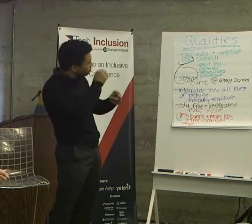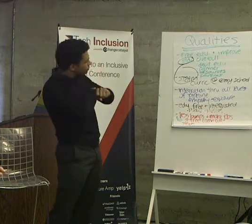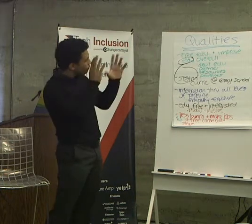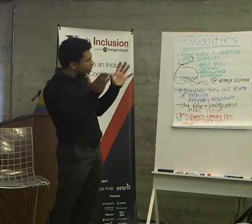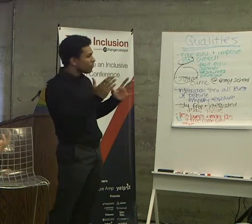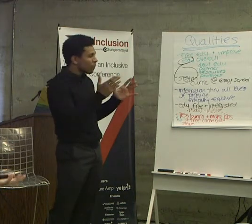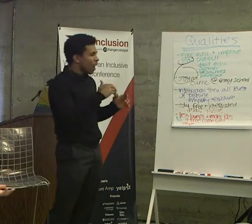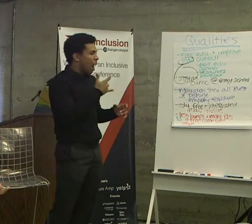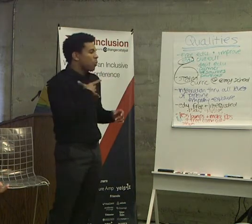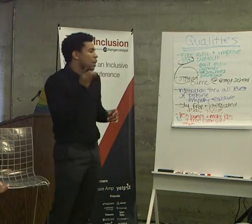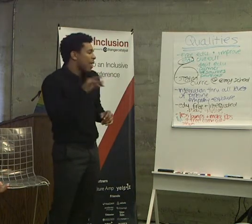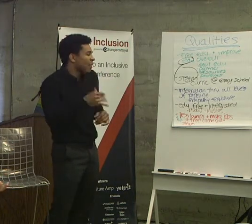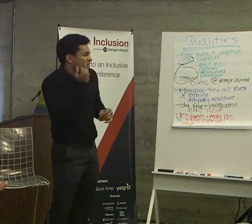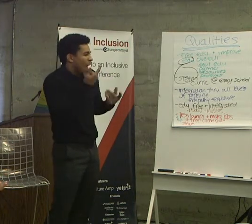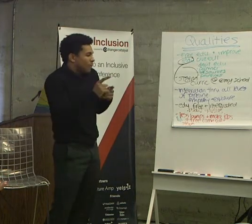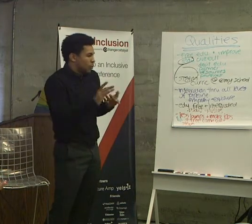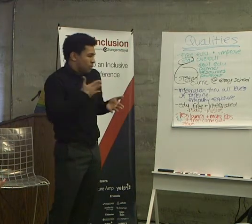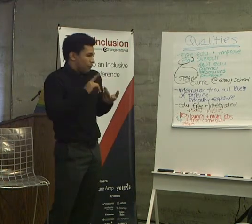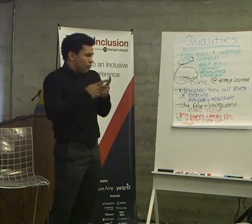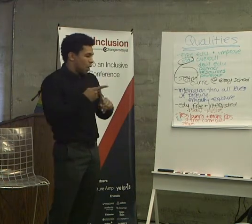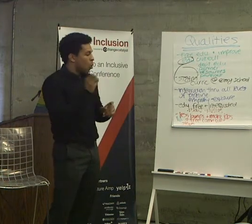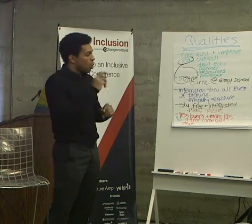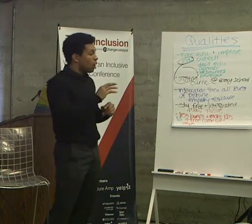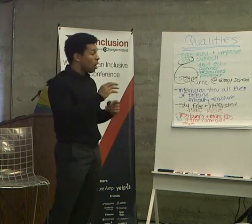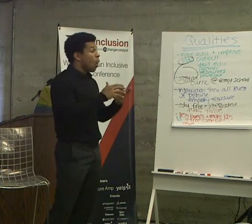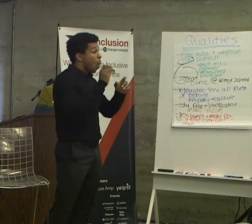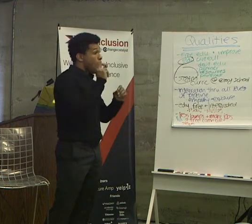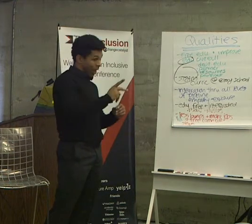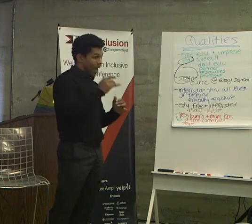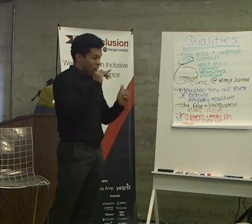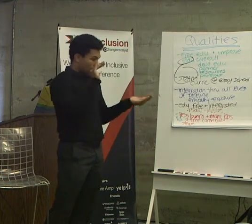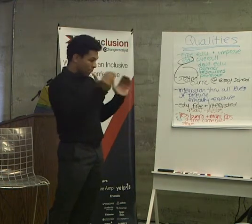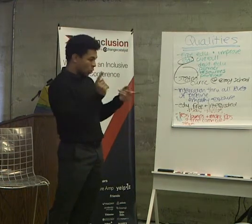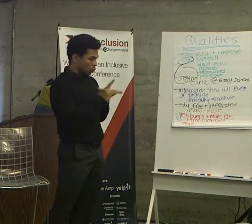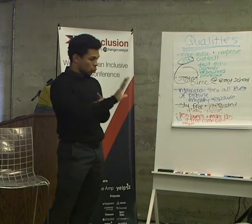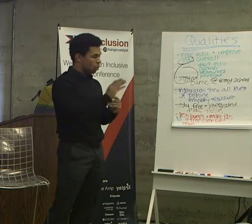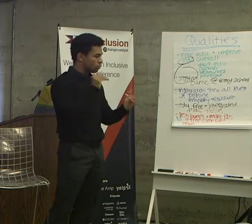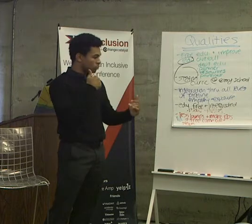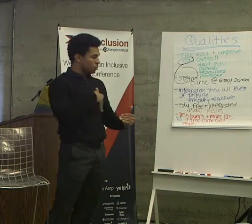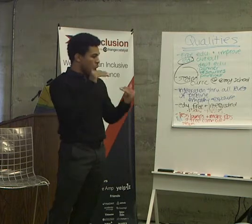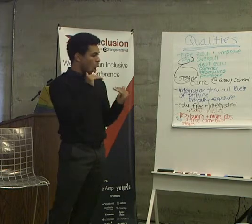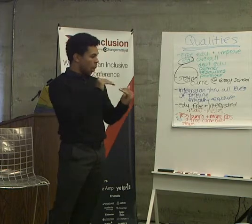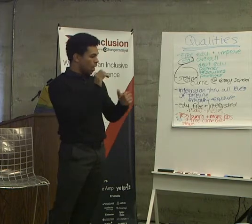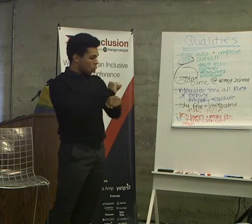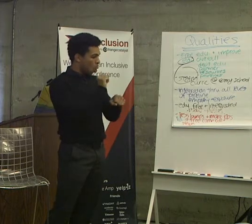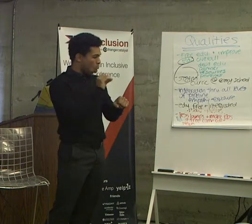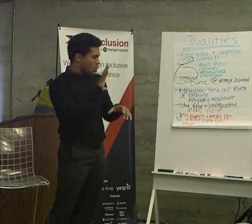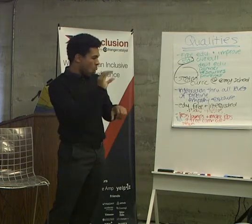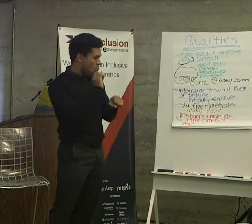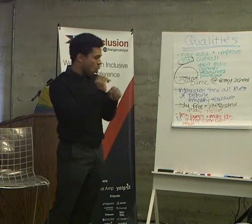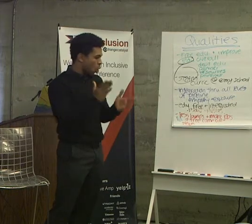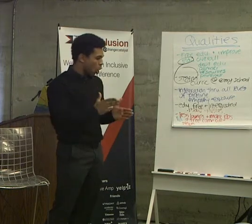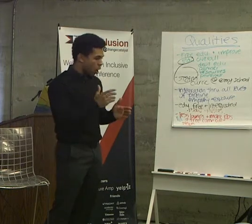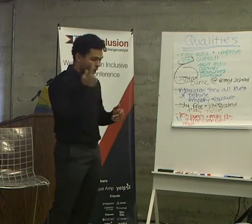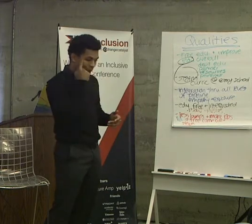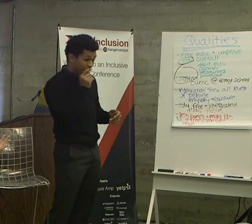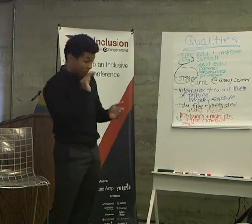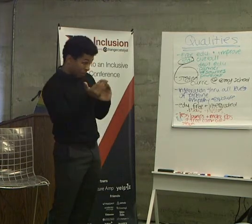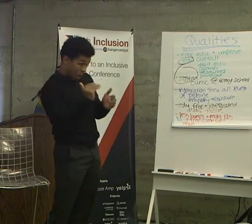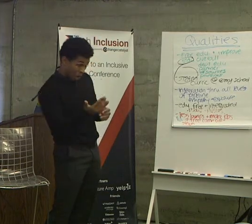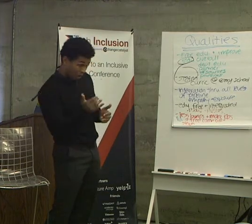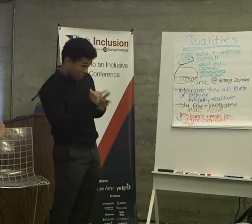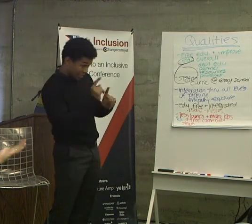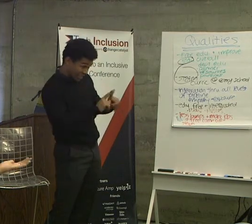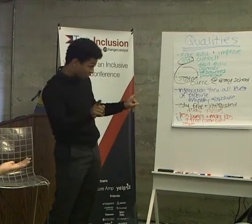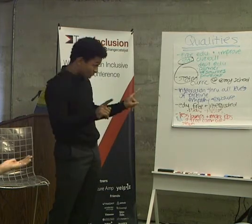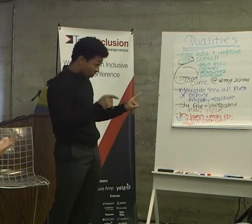about your colleague? Why is that different? You see this light bulb go on, right? They're like, oh, it's not different. But it takes a second,